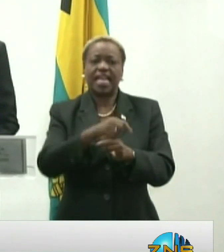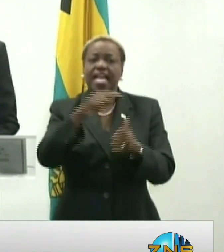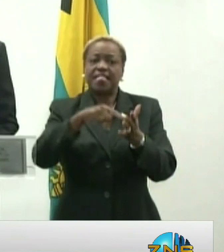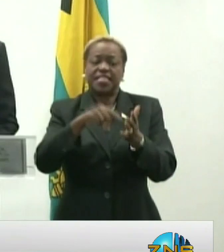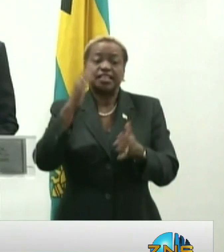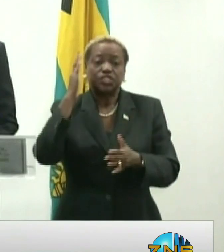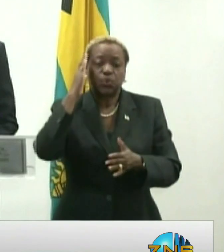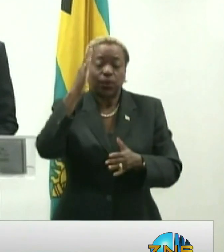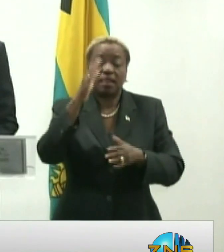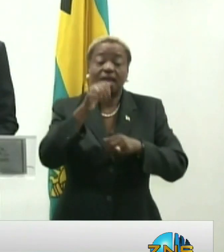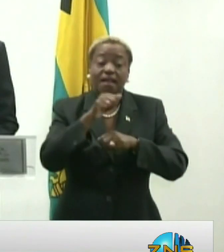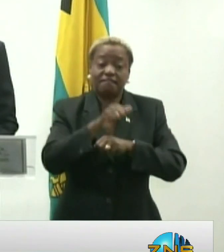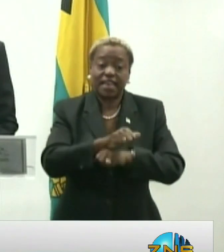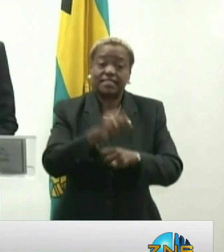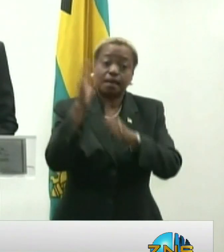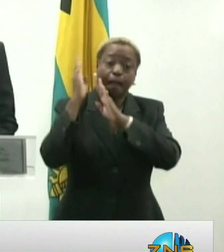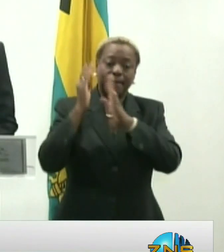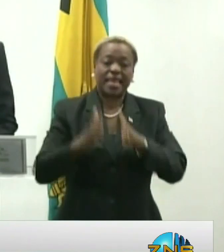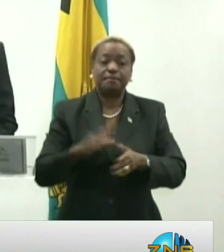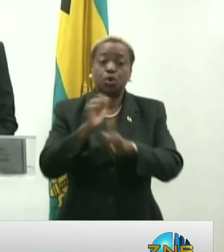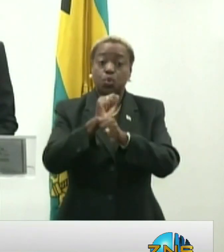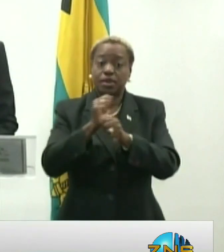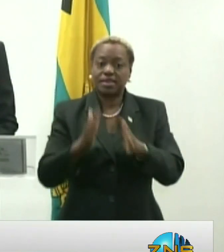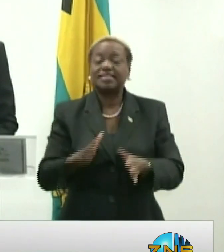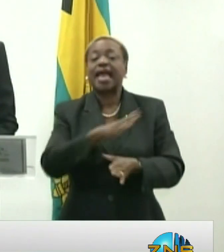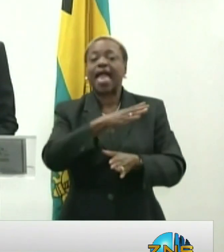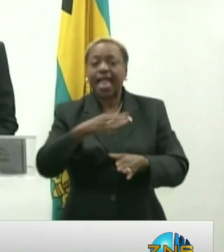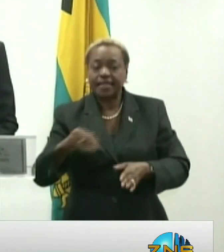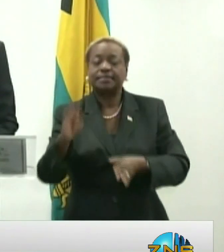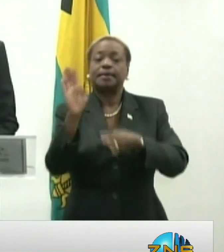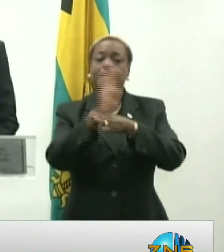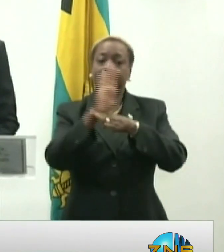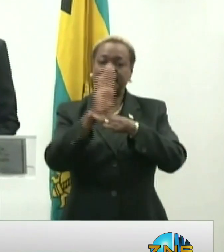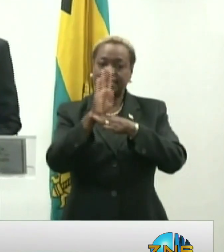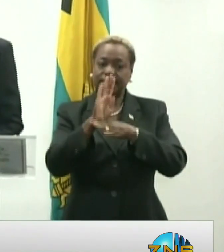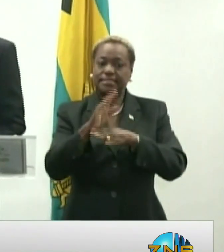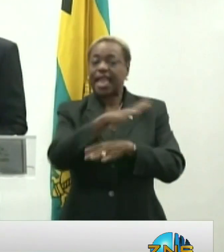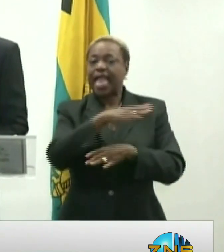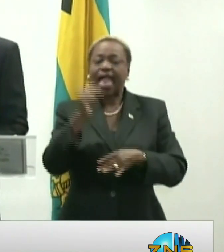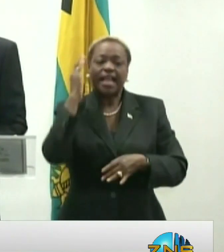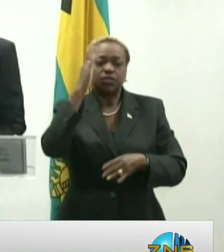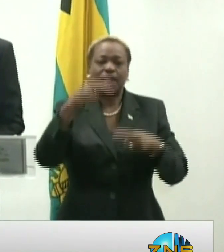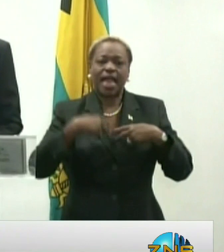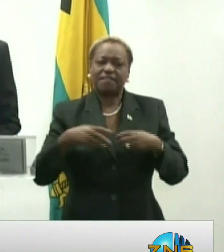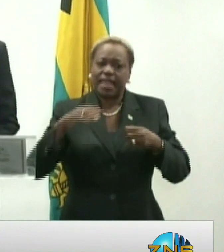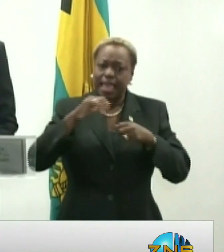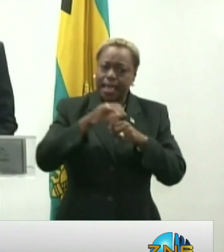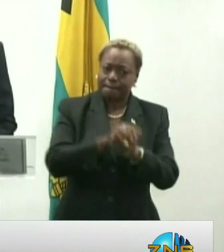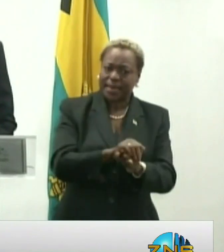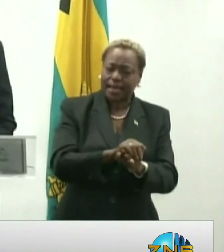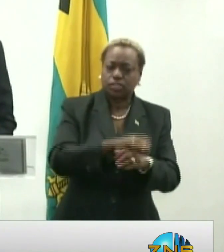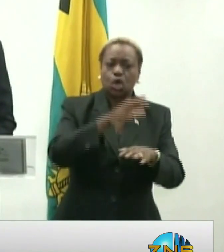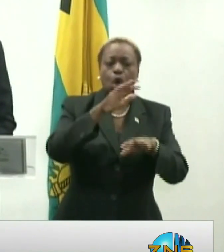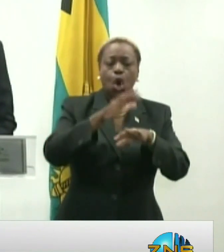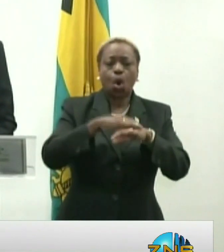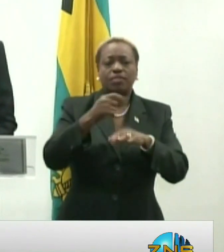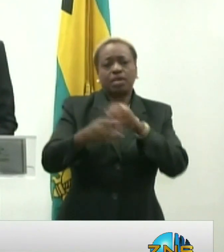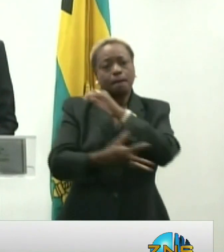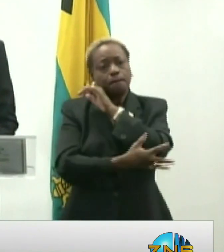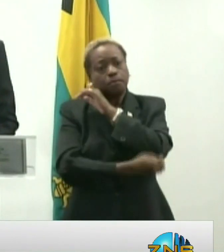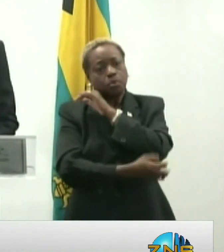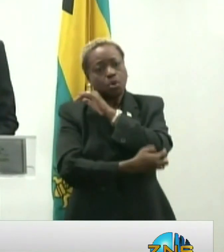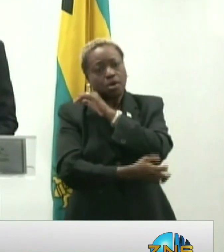This will affect Bahamian workers and businesses, and will have an impact on the